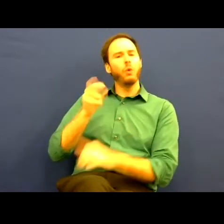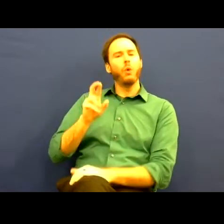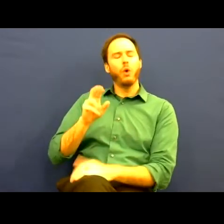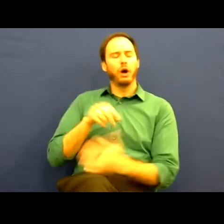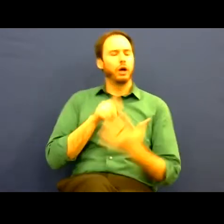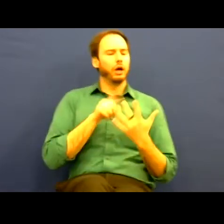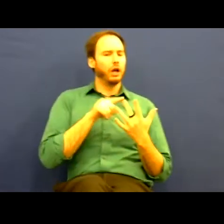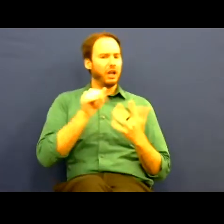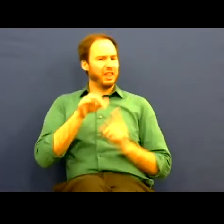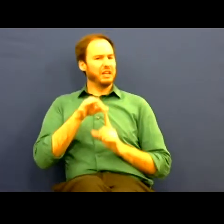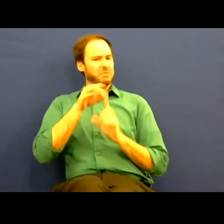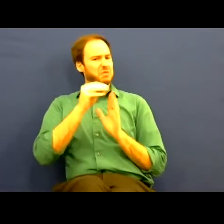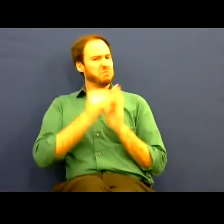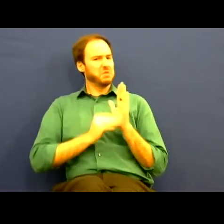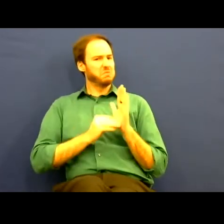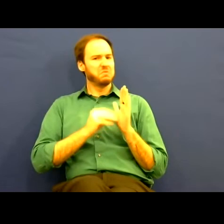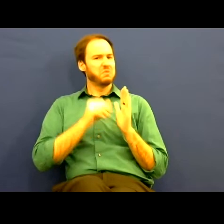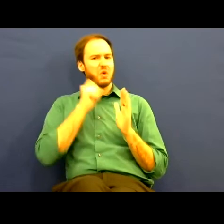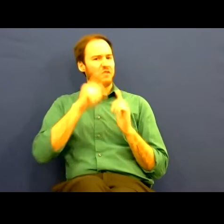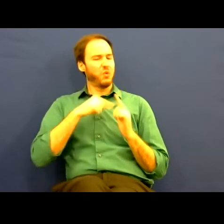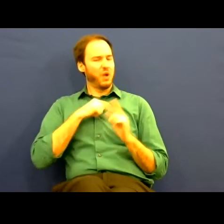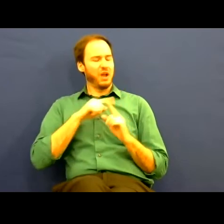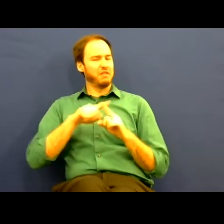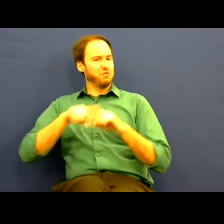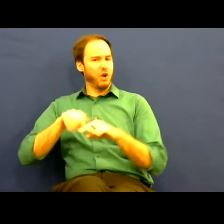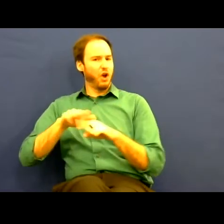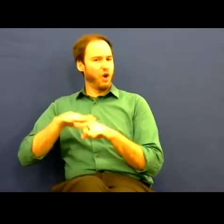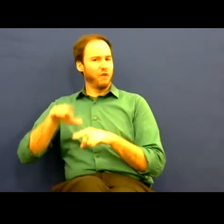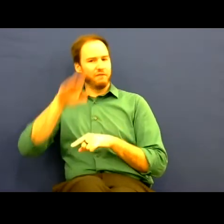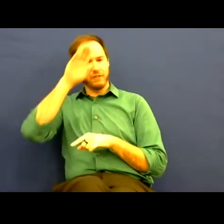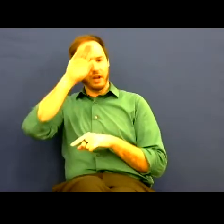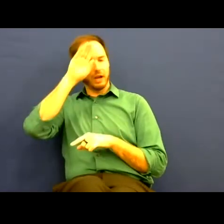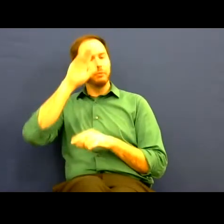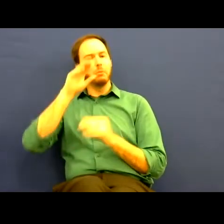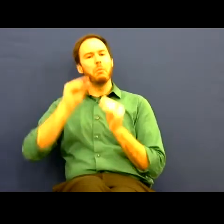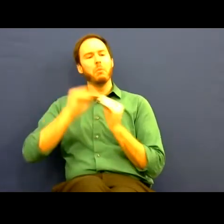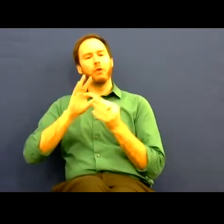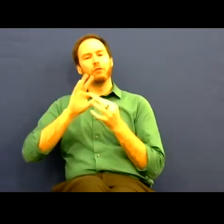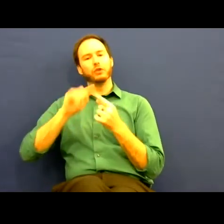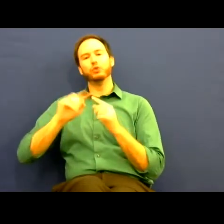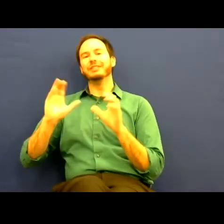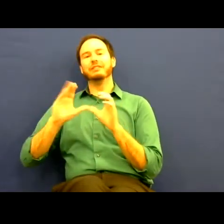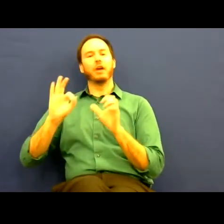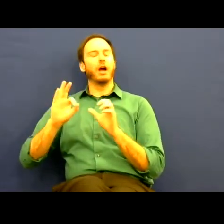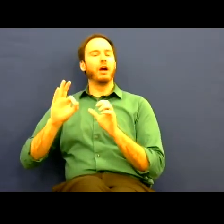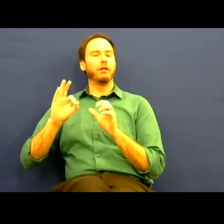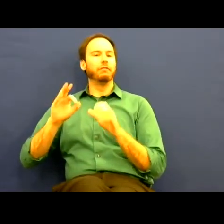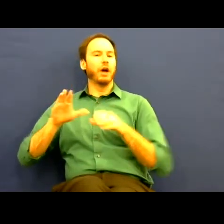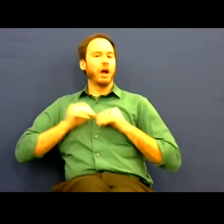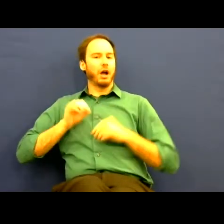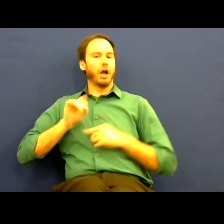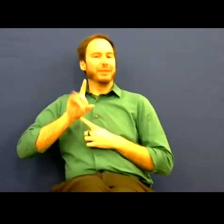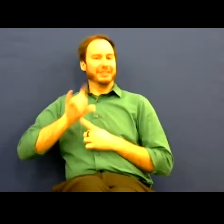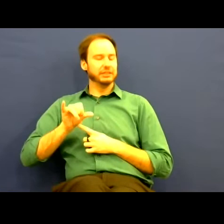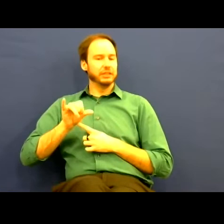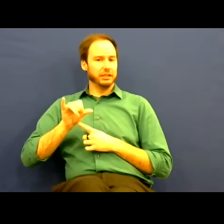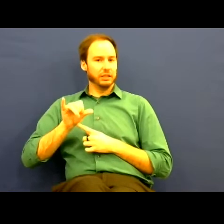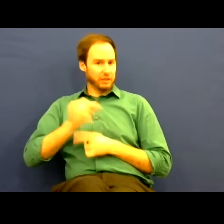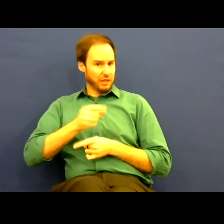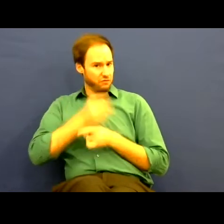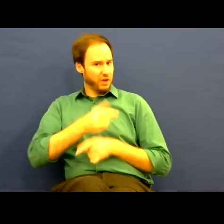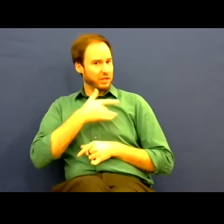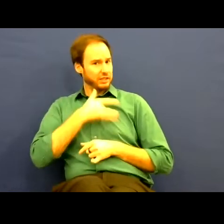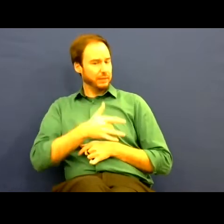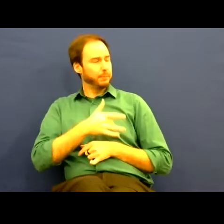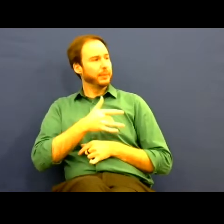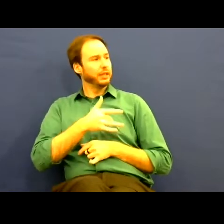if the special use permit would be conditioned on that or as much as the certificate of occupancy. okay, thank you. Is that correct? Typically, I